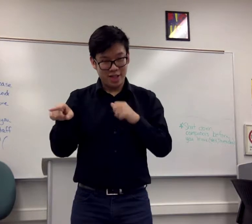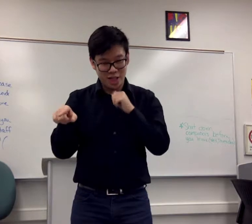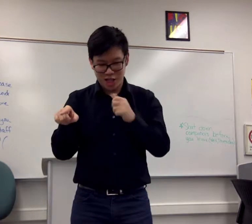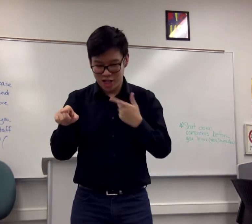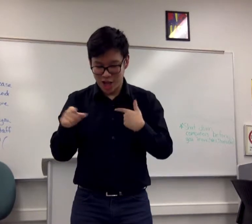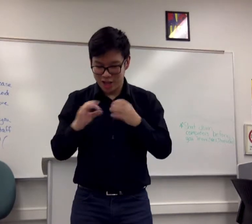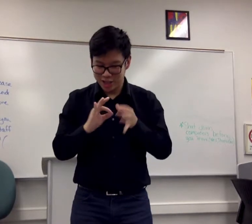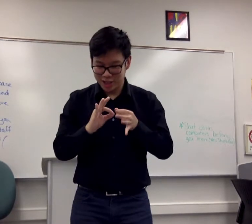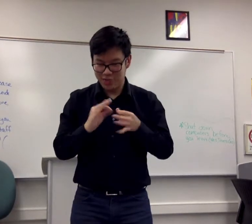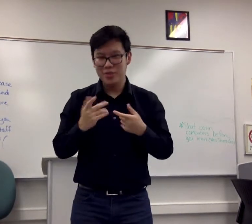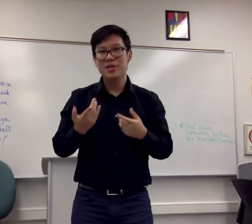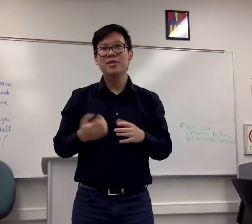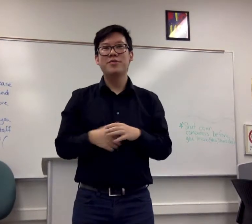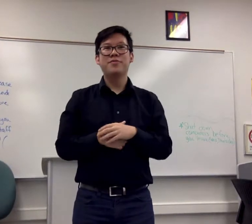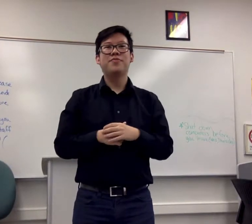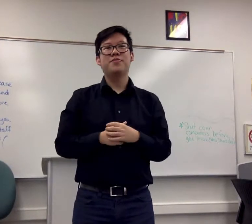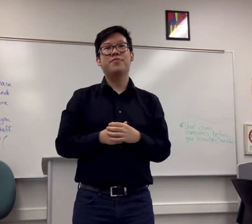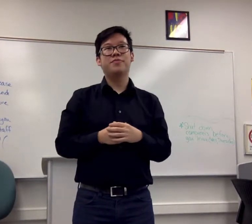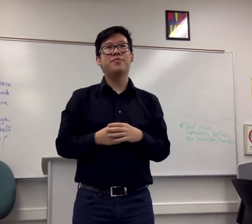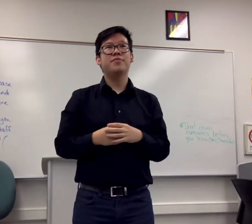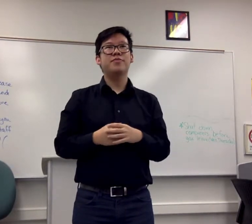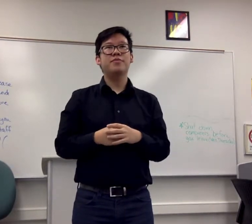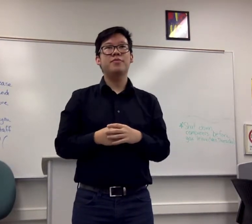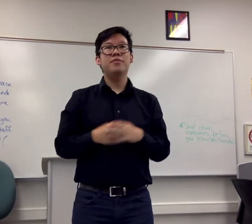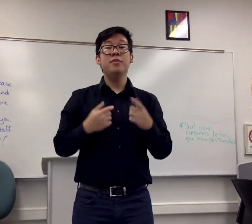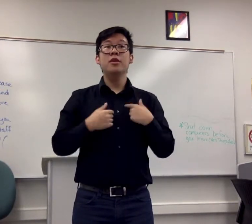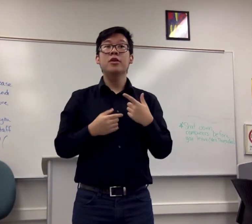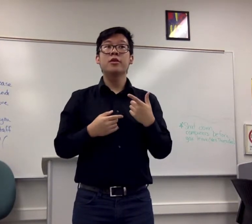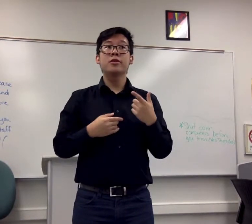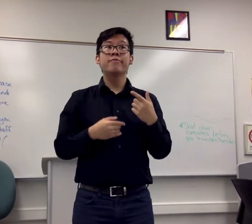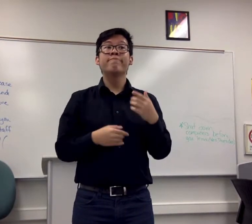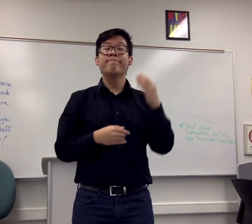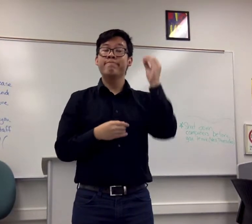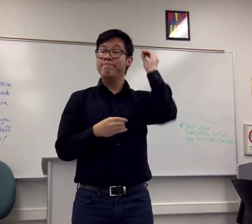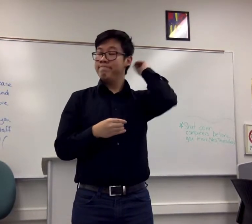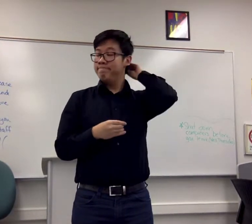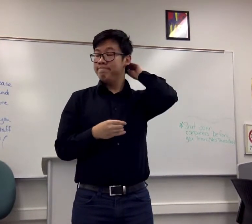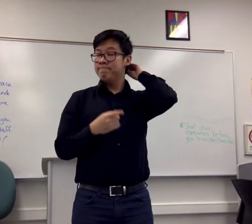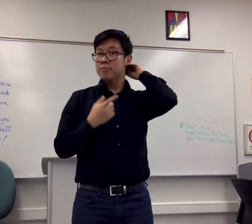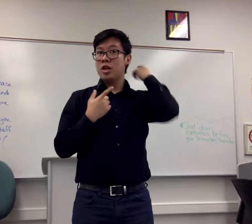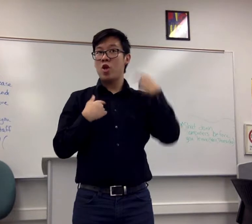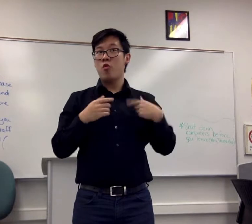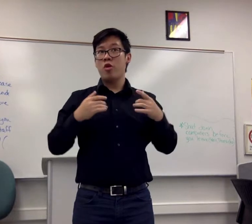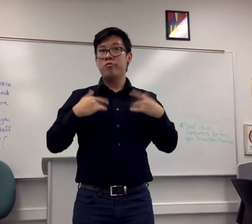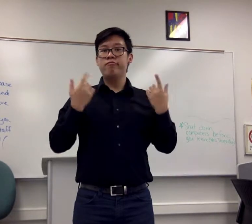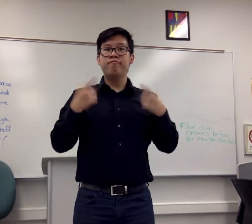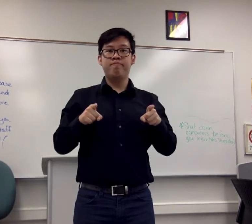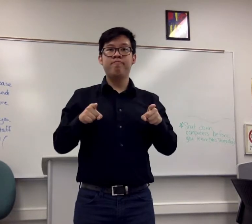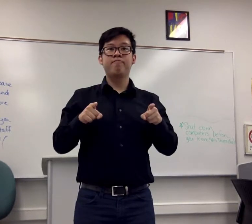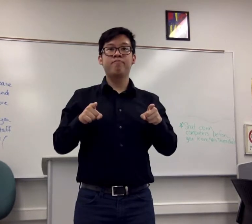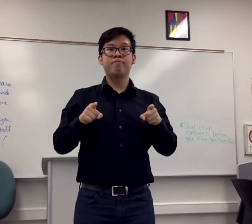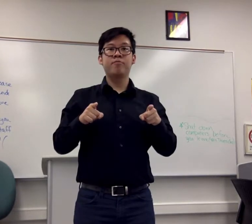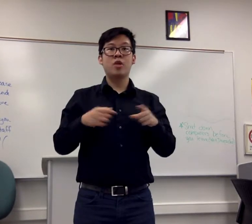And that's one thing, like, you got to be very mindful and careful of. When you go to any event and there are interpreters there,